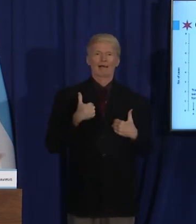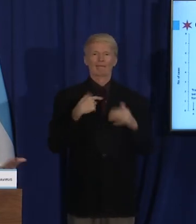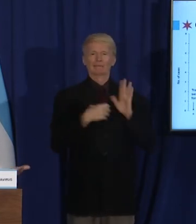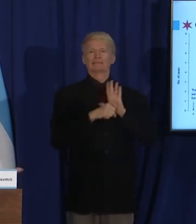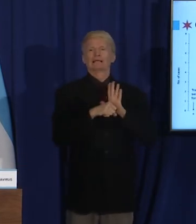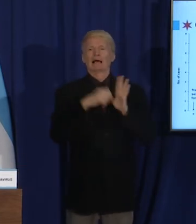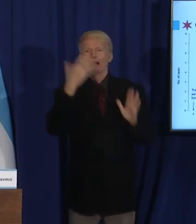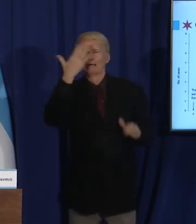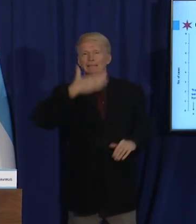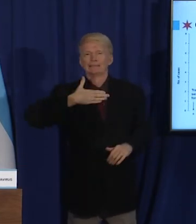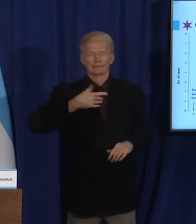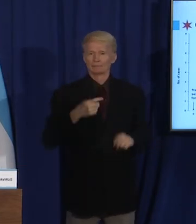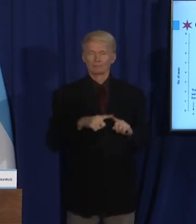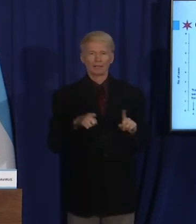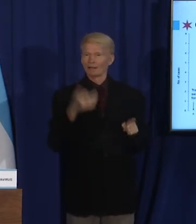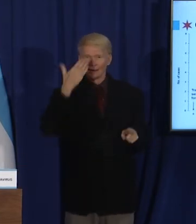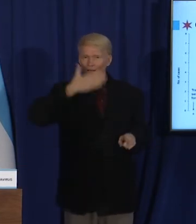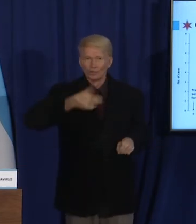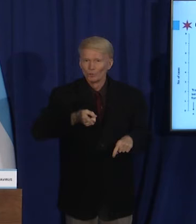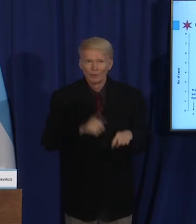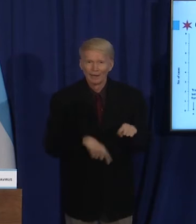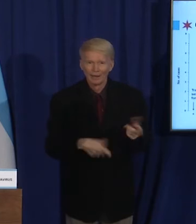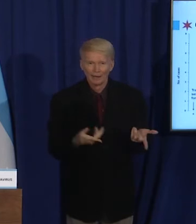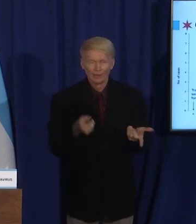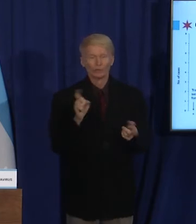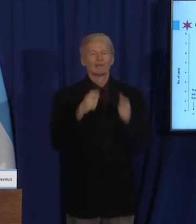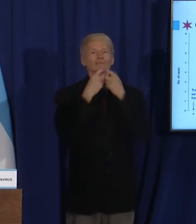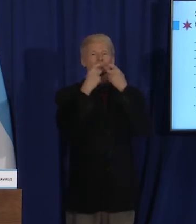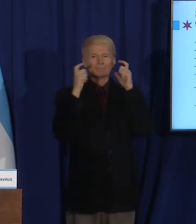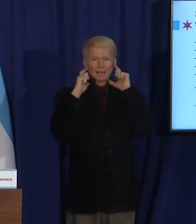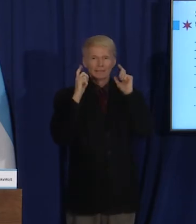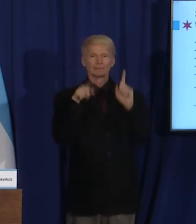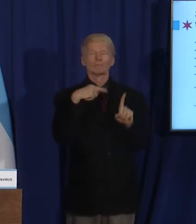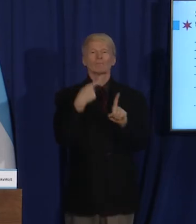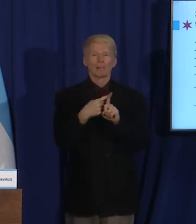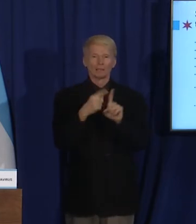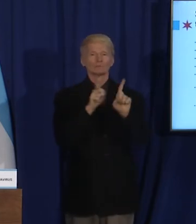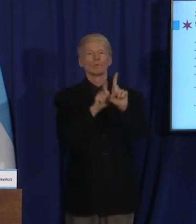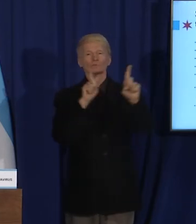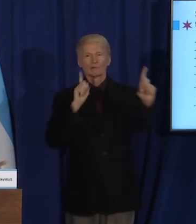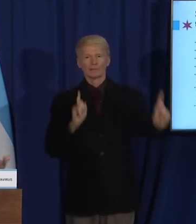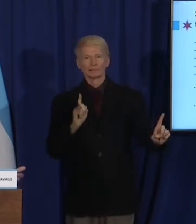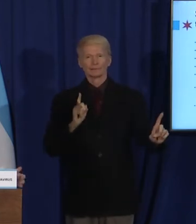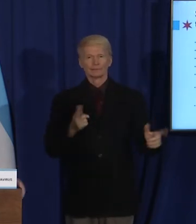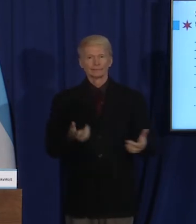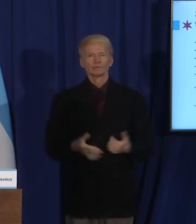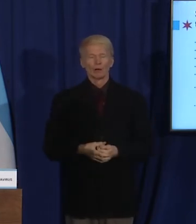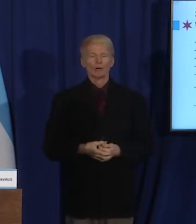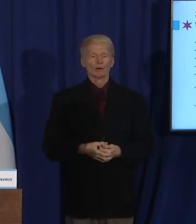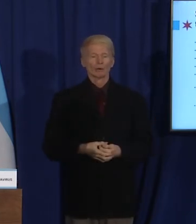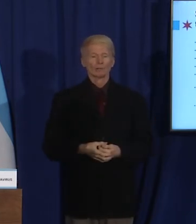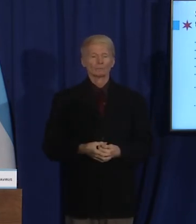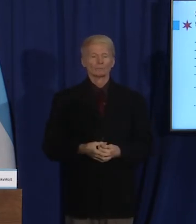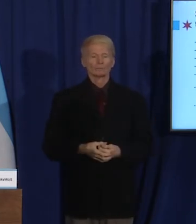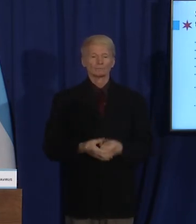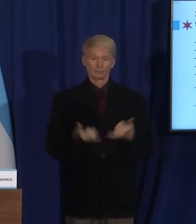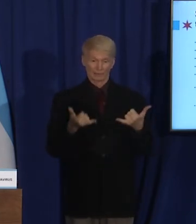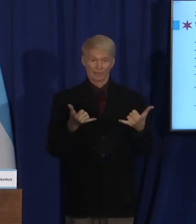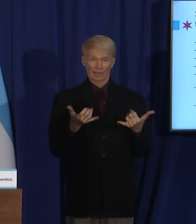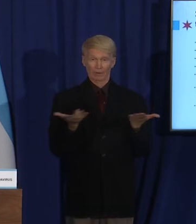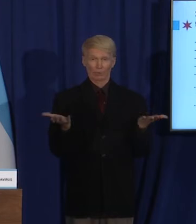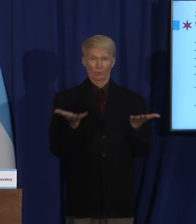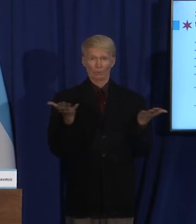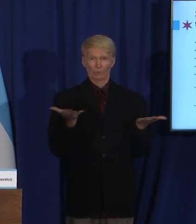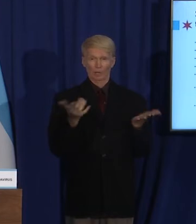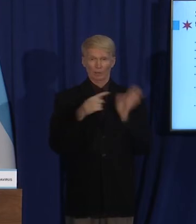you or those you love against COVID. You need to wear the mask, you need to social distance. And what are we seeing now leading to outbreaks